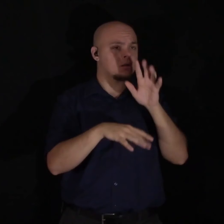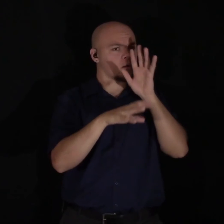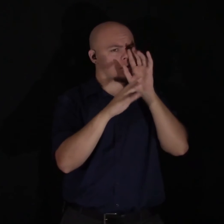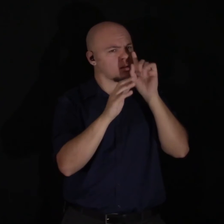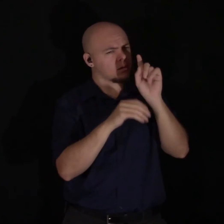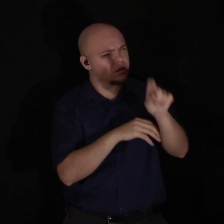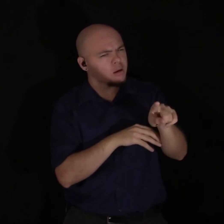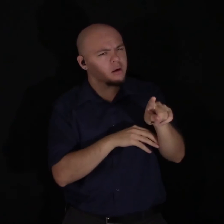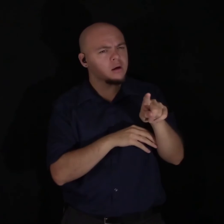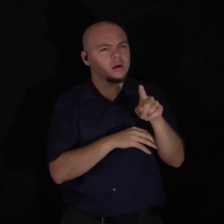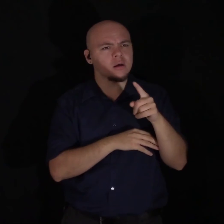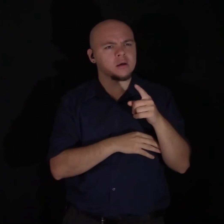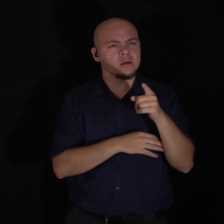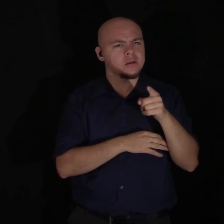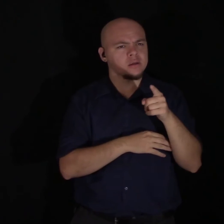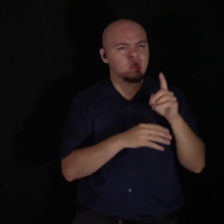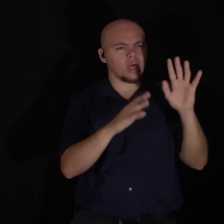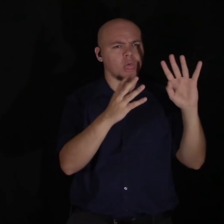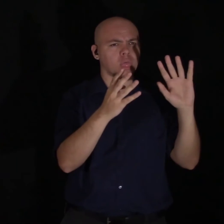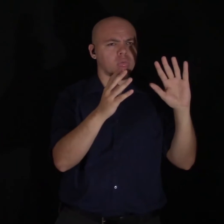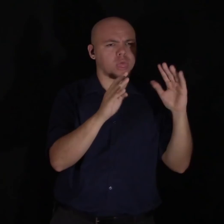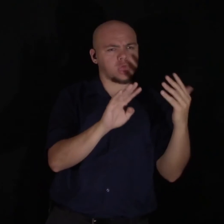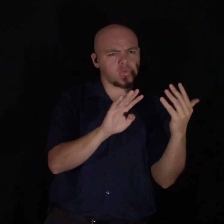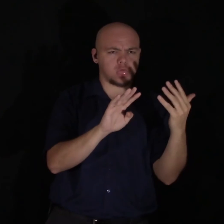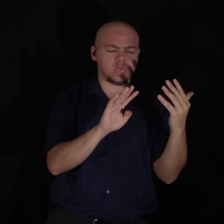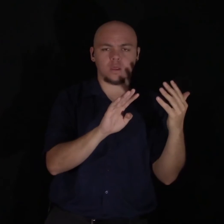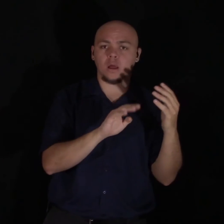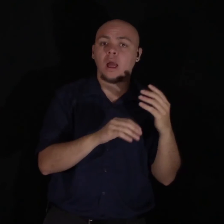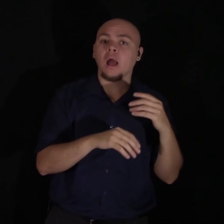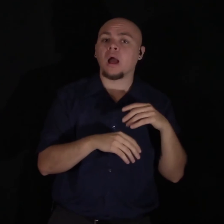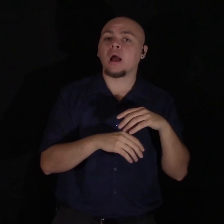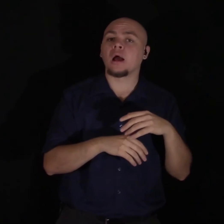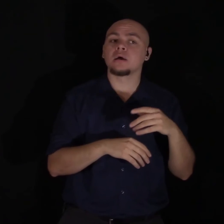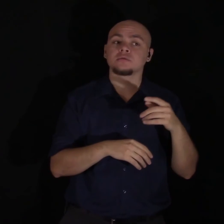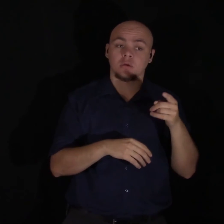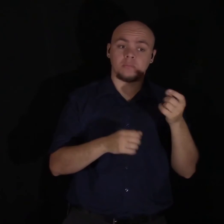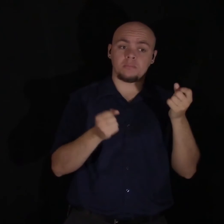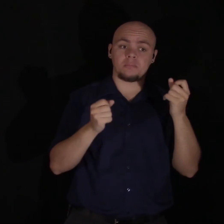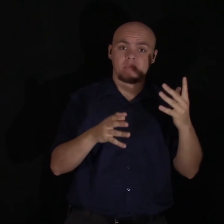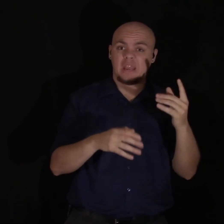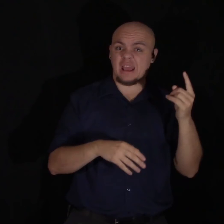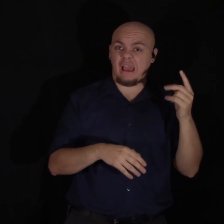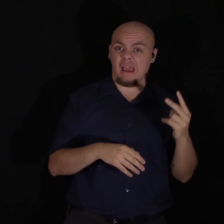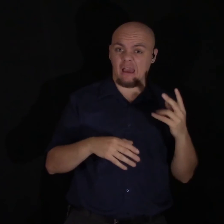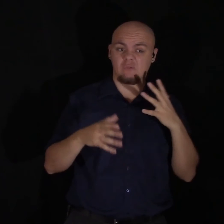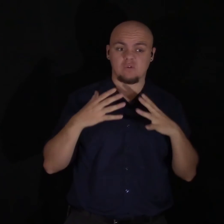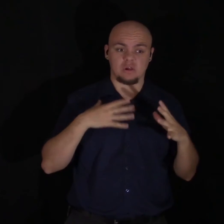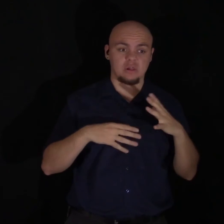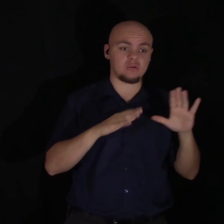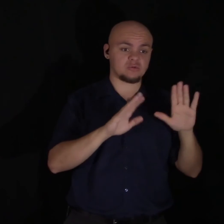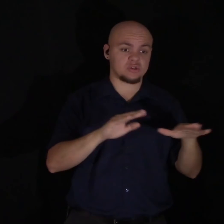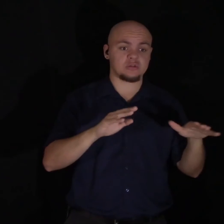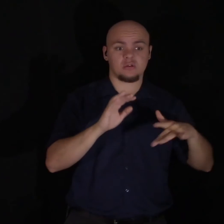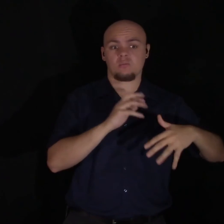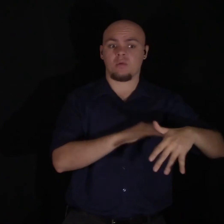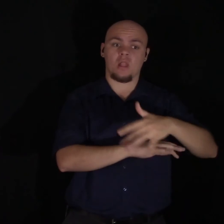being singularly disconsolate, while the number of half-clothed children gathered about it spoke of penury in its worst